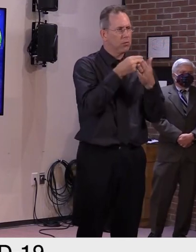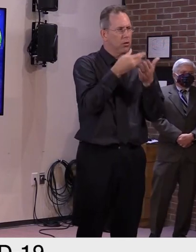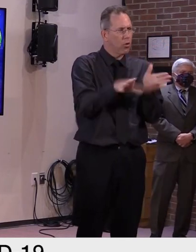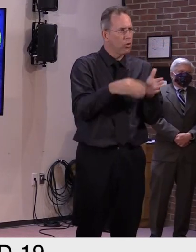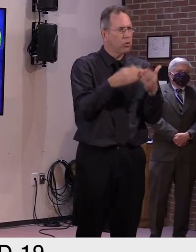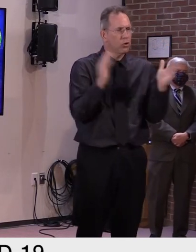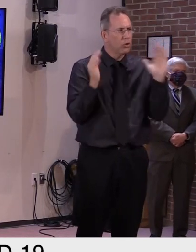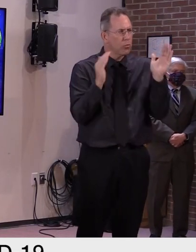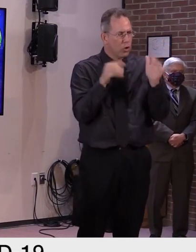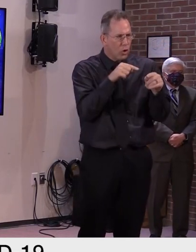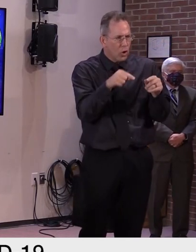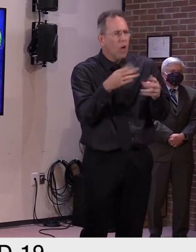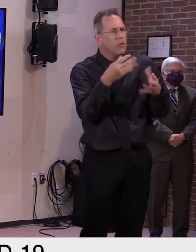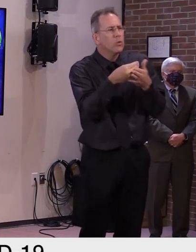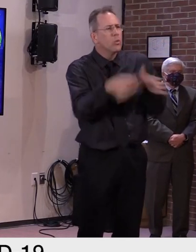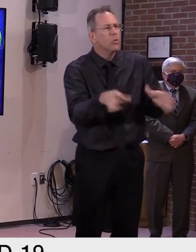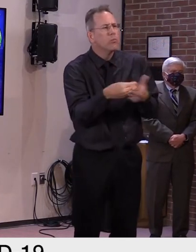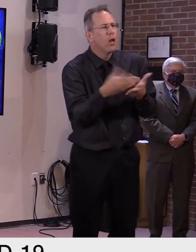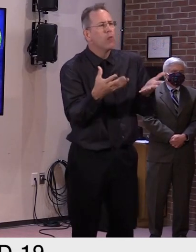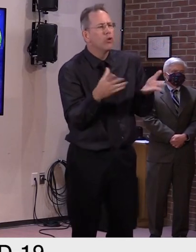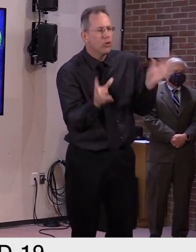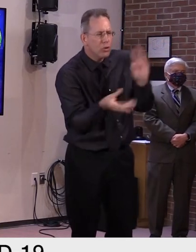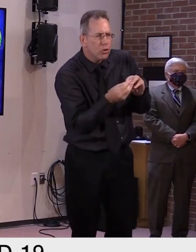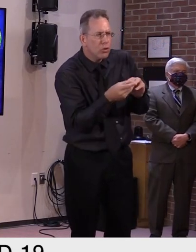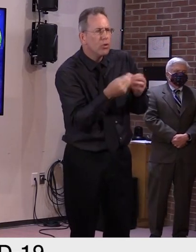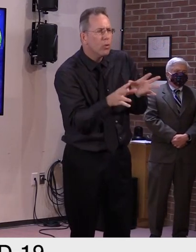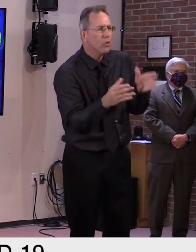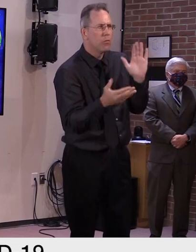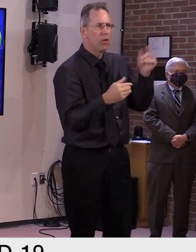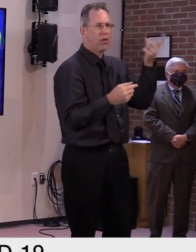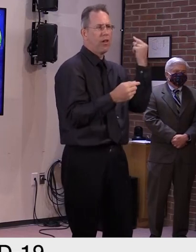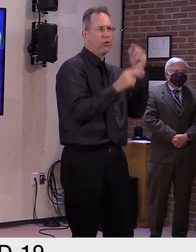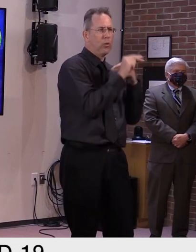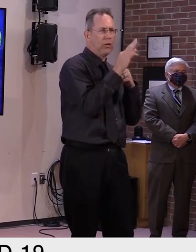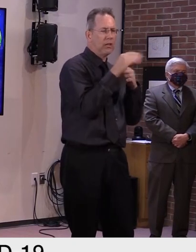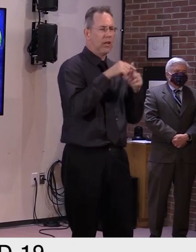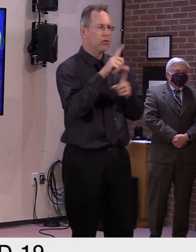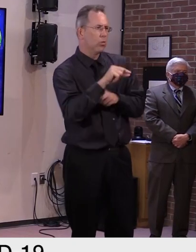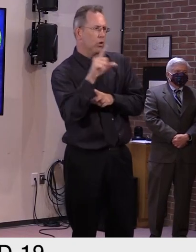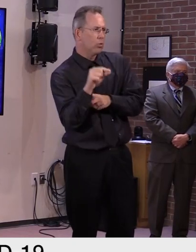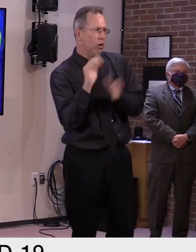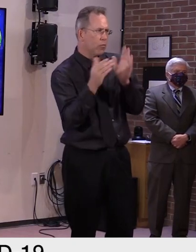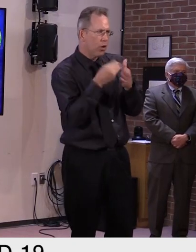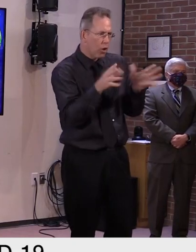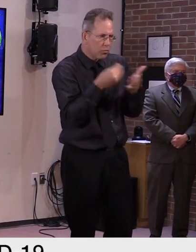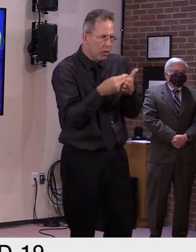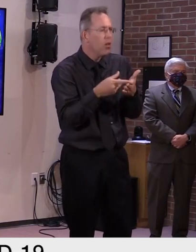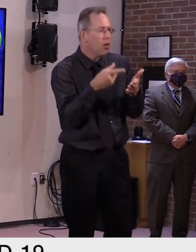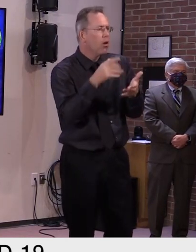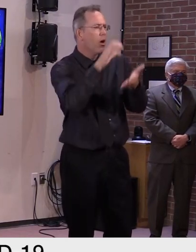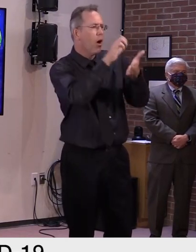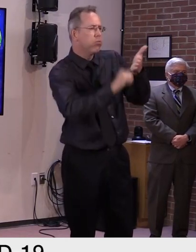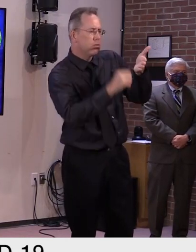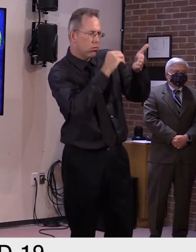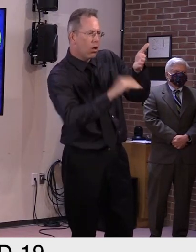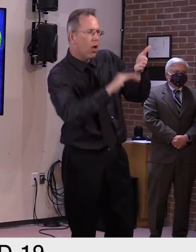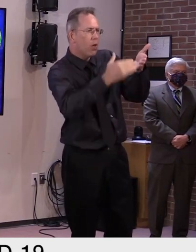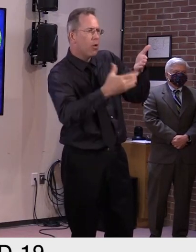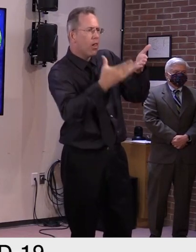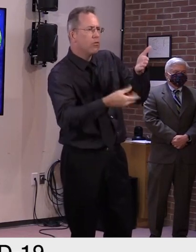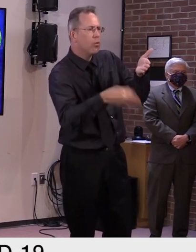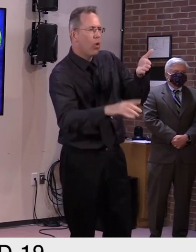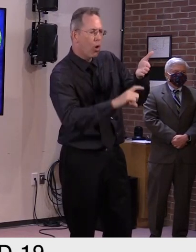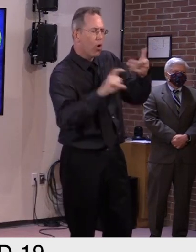the economic assistance that's been received so far through ACCD, tax, and other federal and state